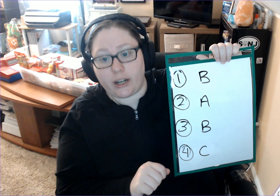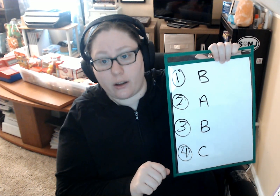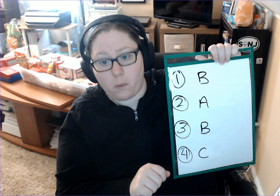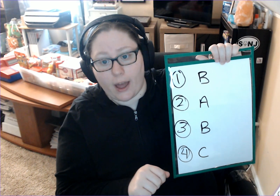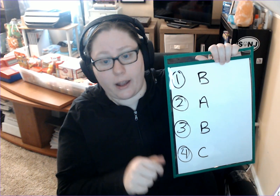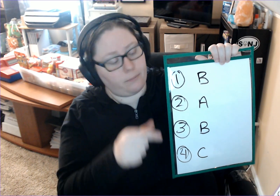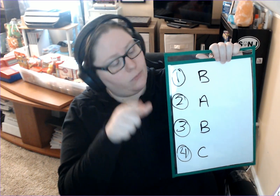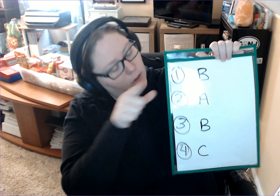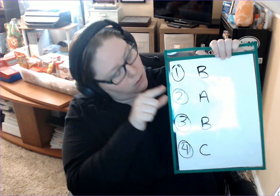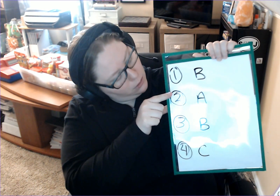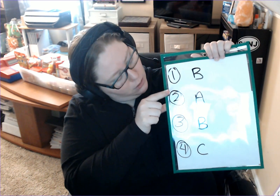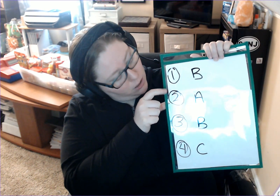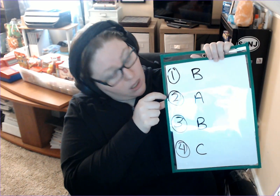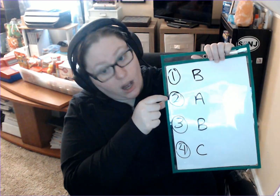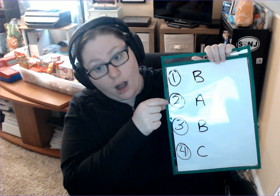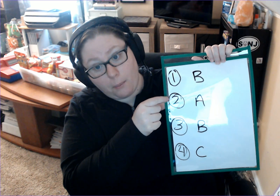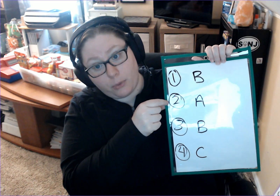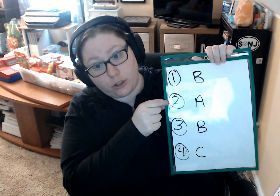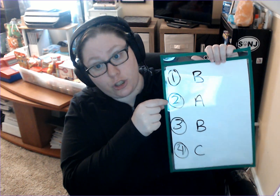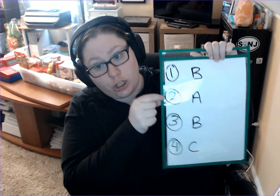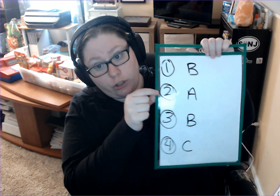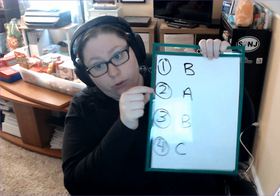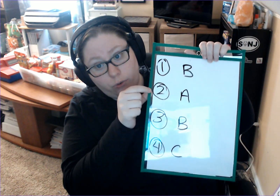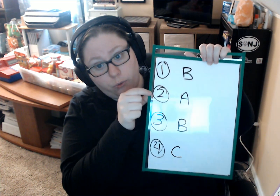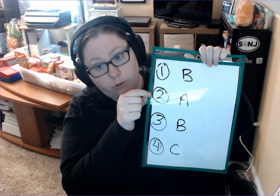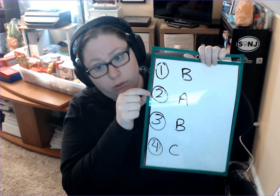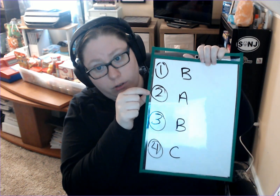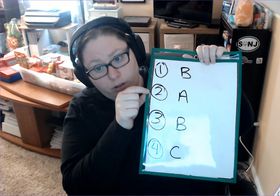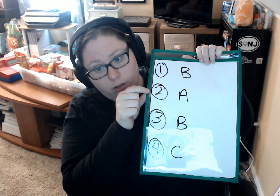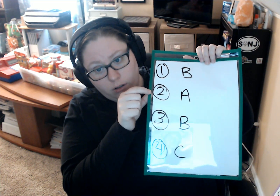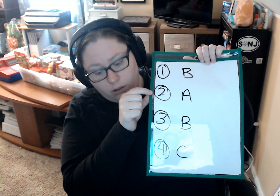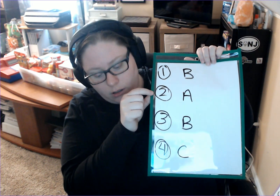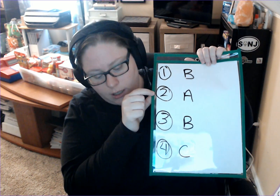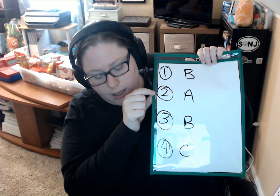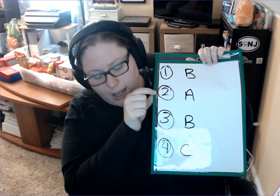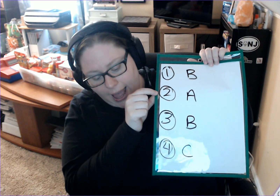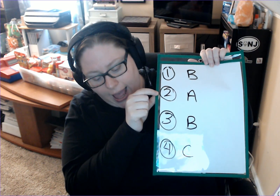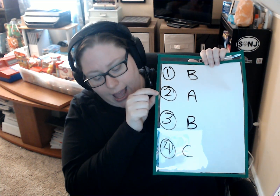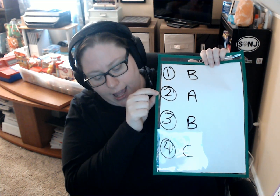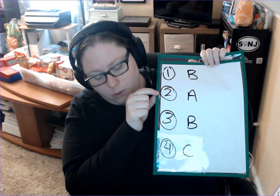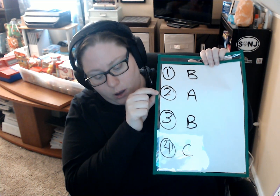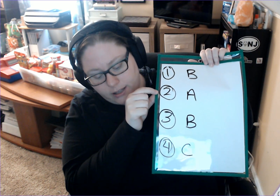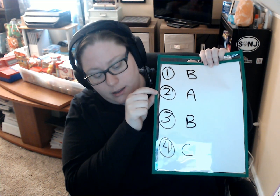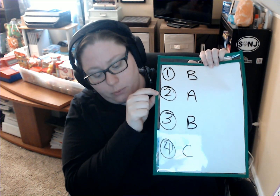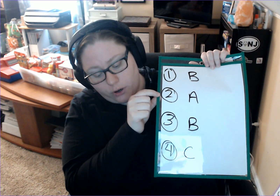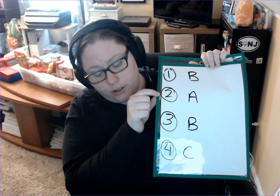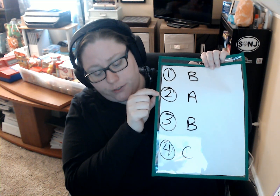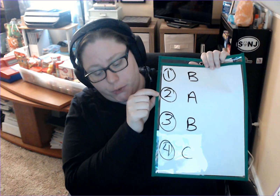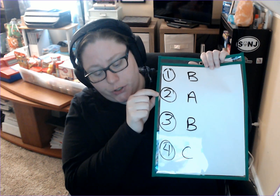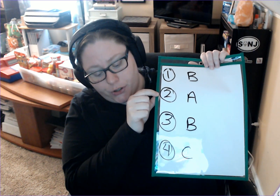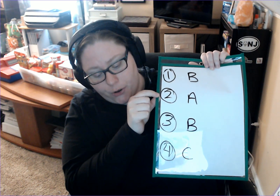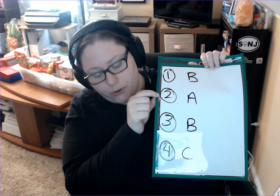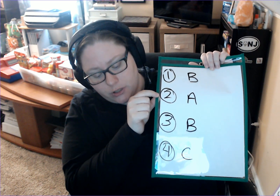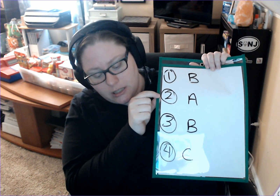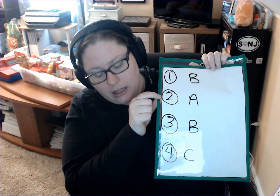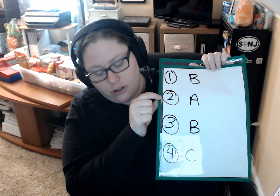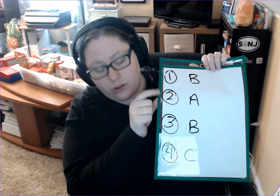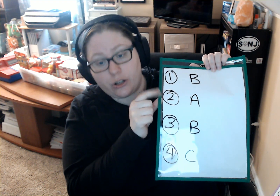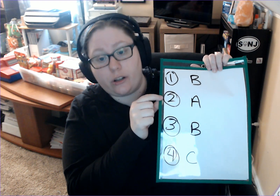away. Number 2, A, why is it important to fold clothes? So the clothes don't